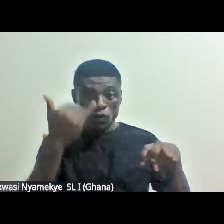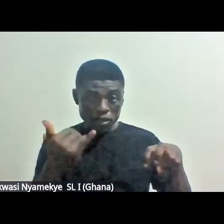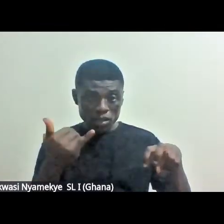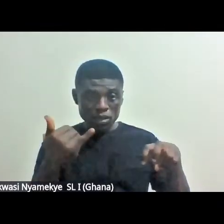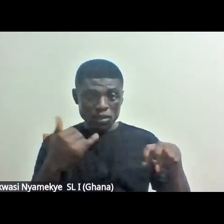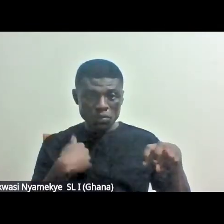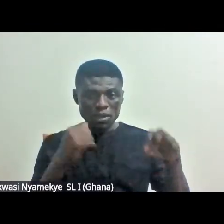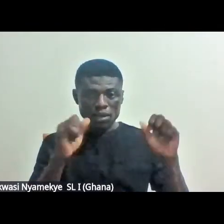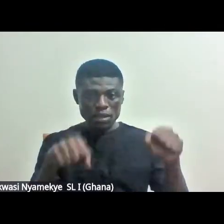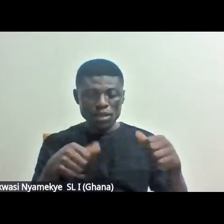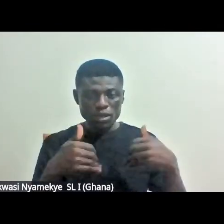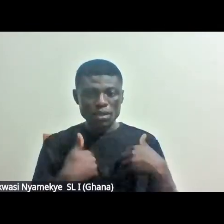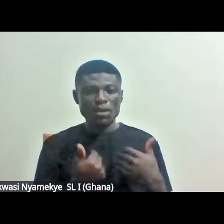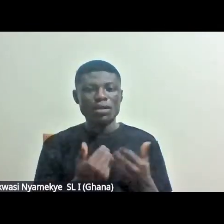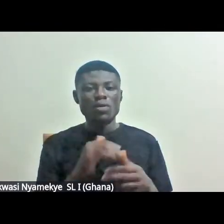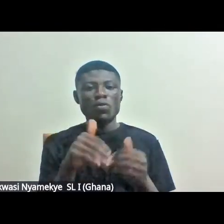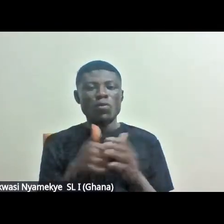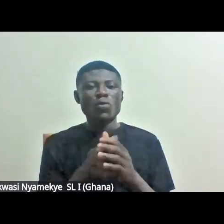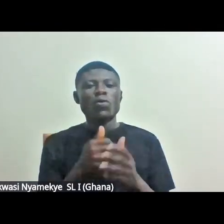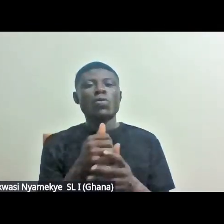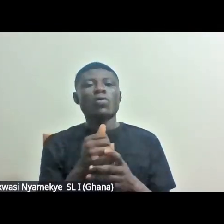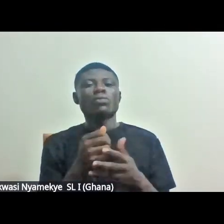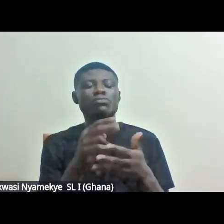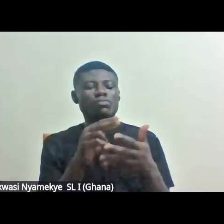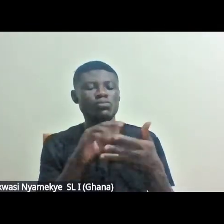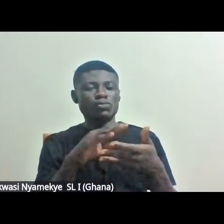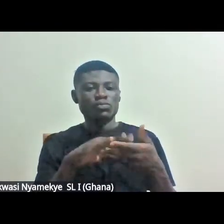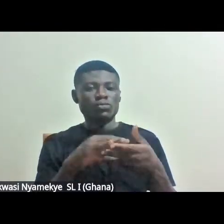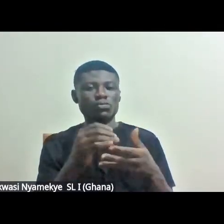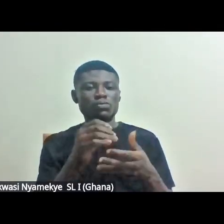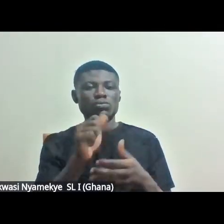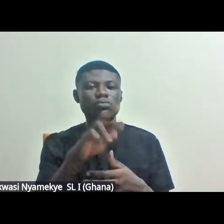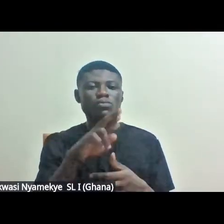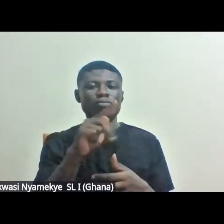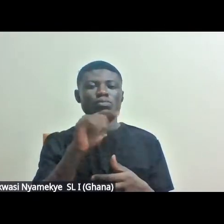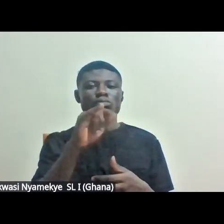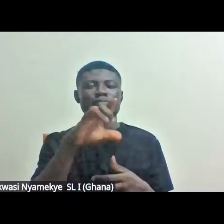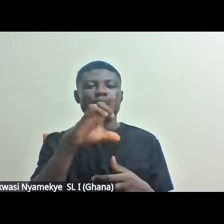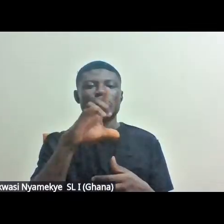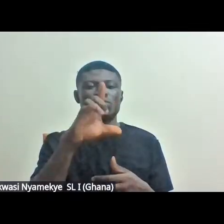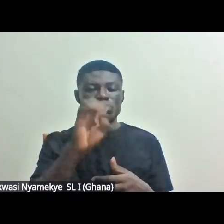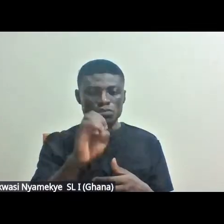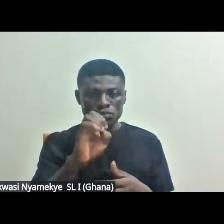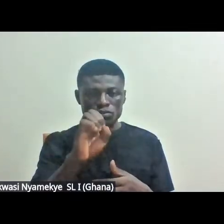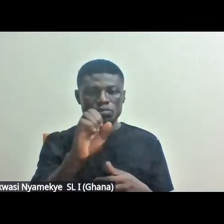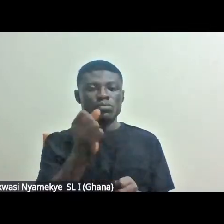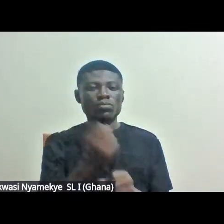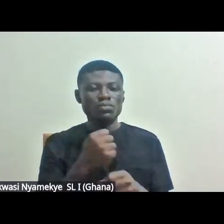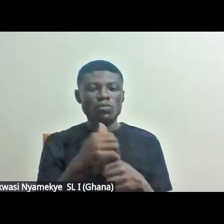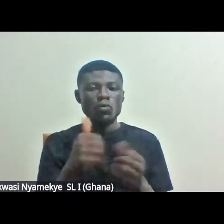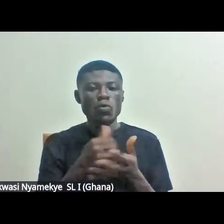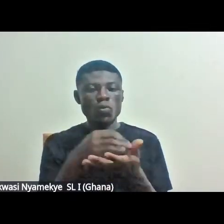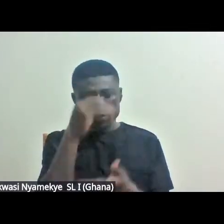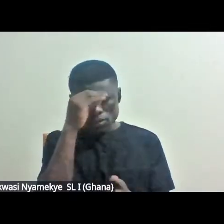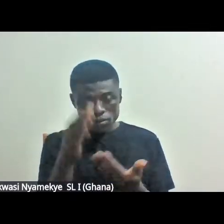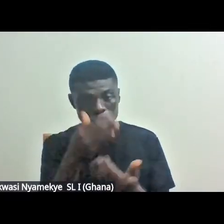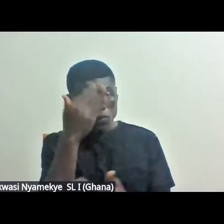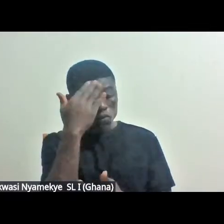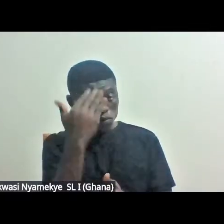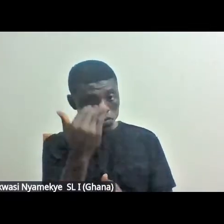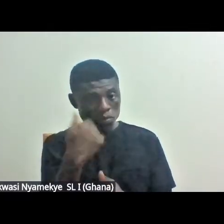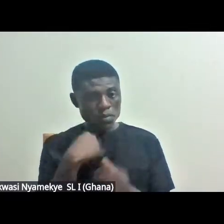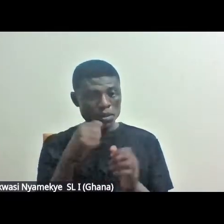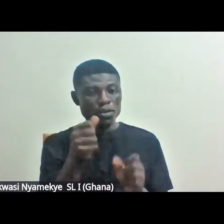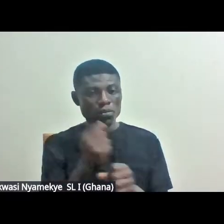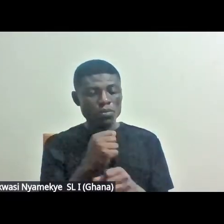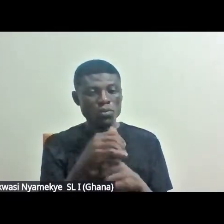have these articles read to me, and for my learners, leverage on making learning easy because I can make the